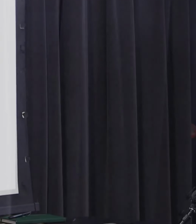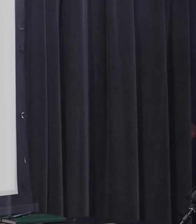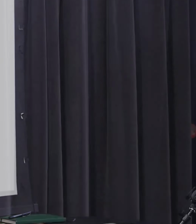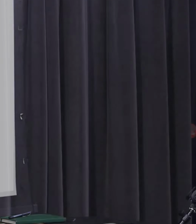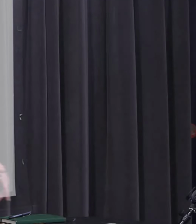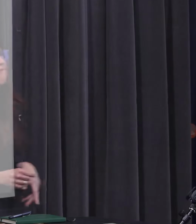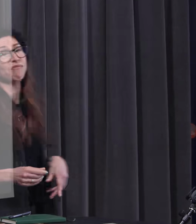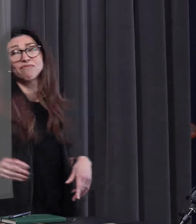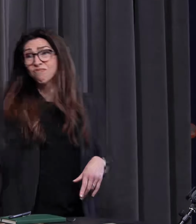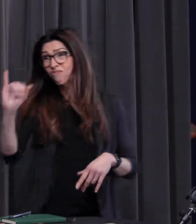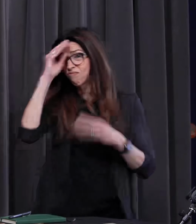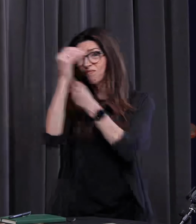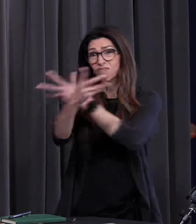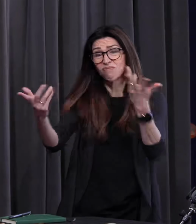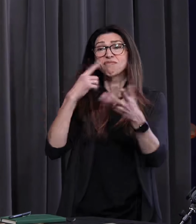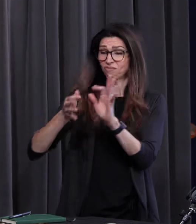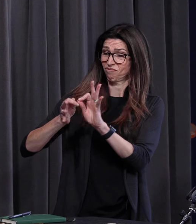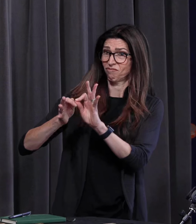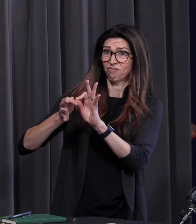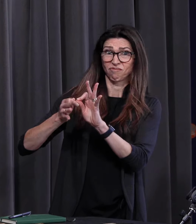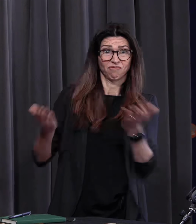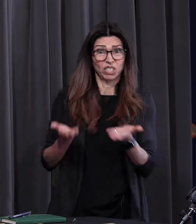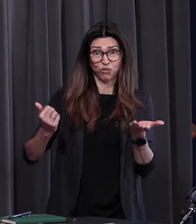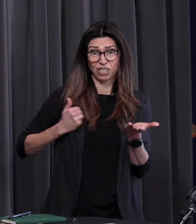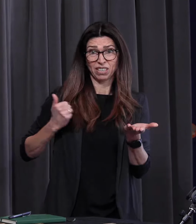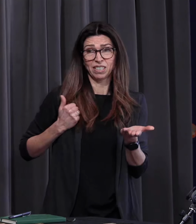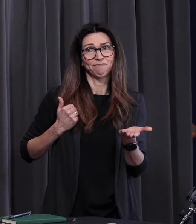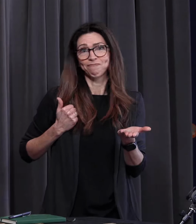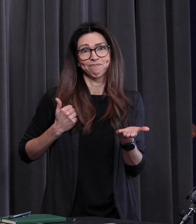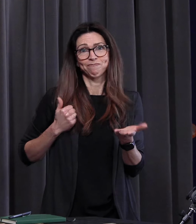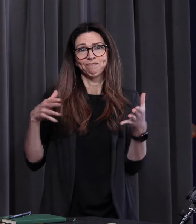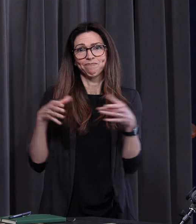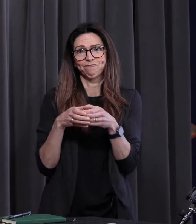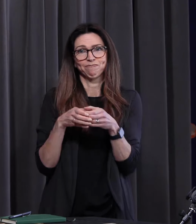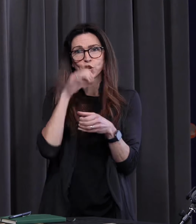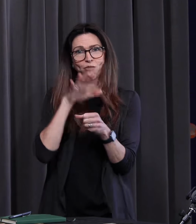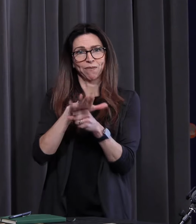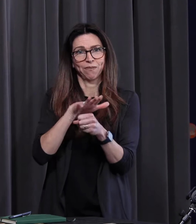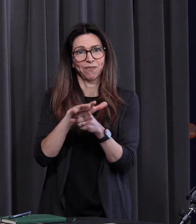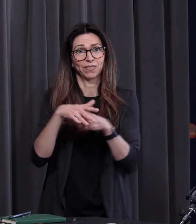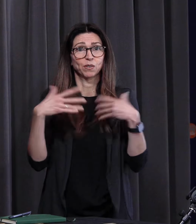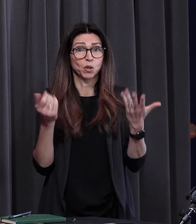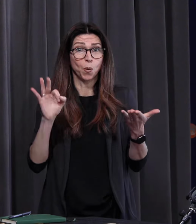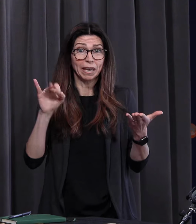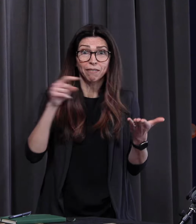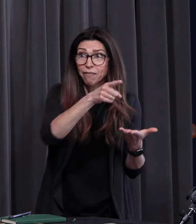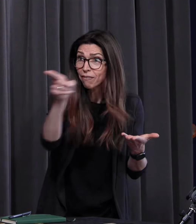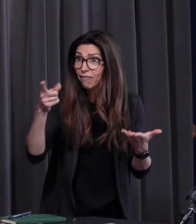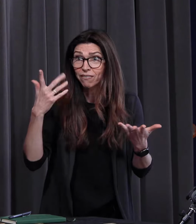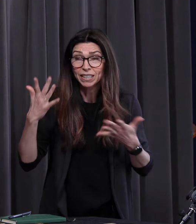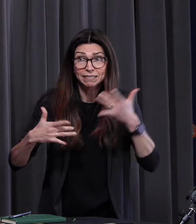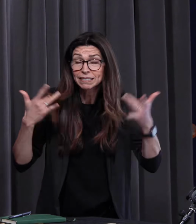And there's a shortage of sign language interpreters in Canada. So if that speaks to anyone, please see us. We will be happy